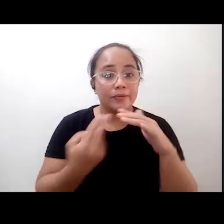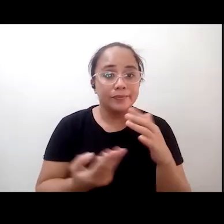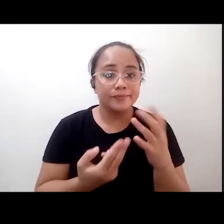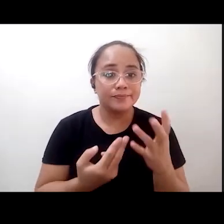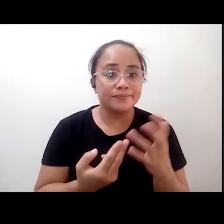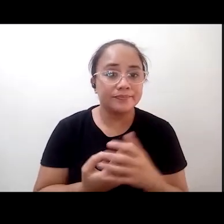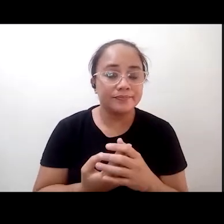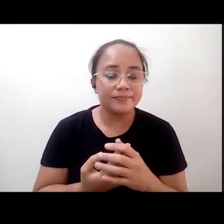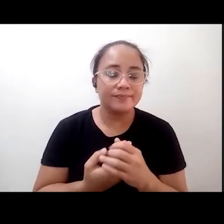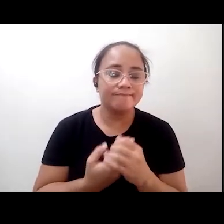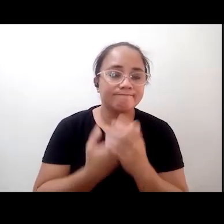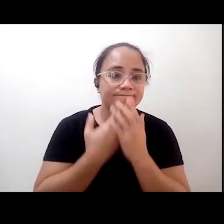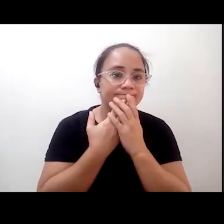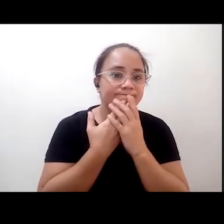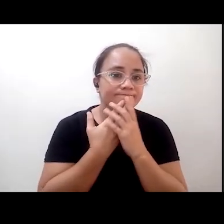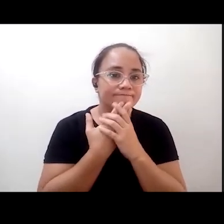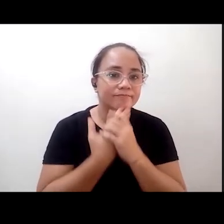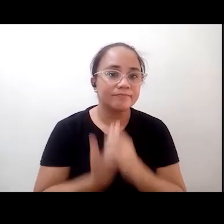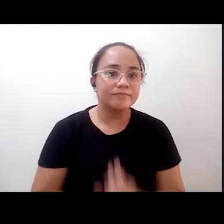um,